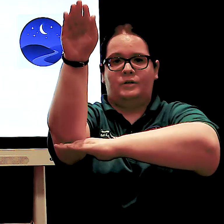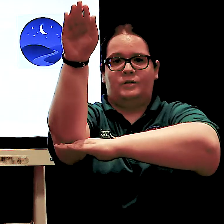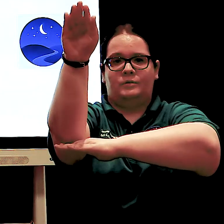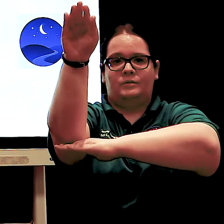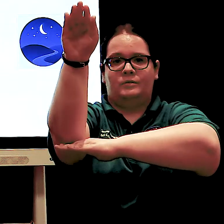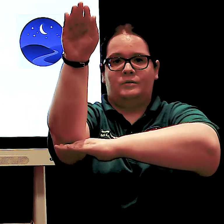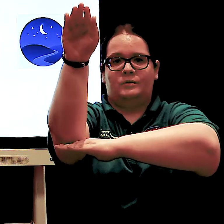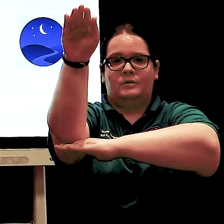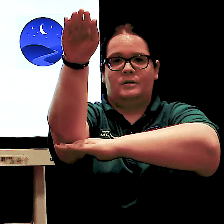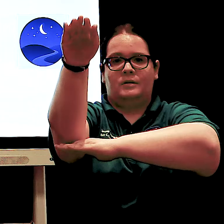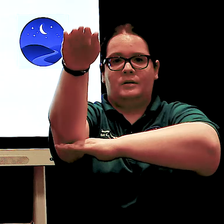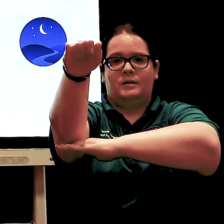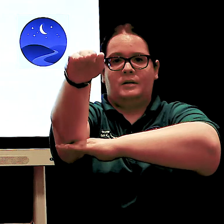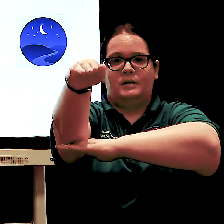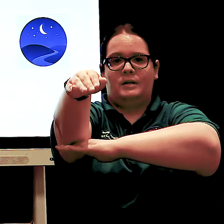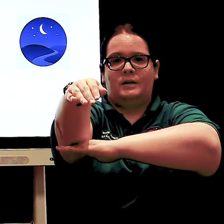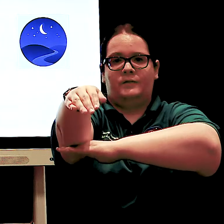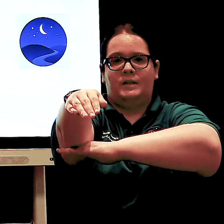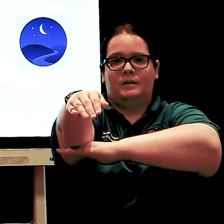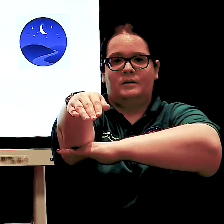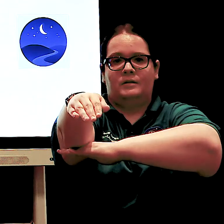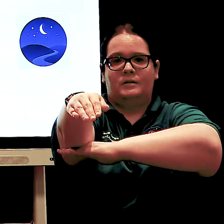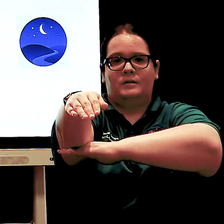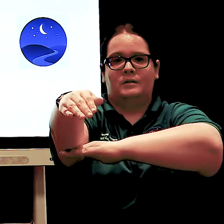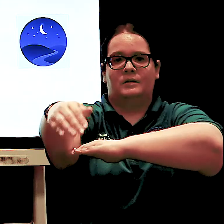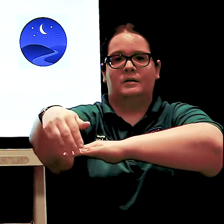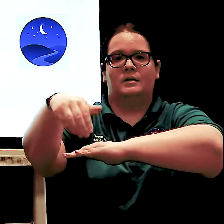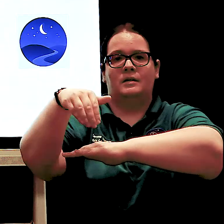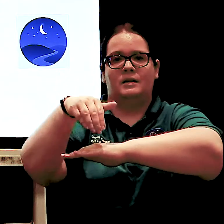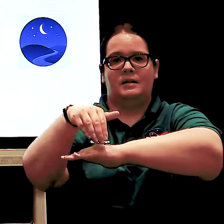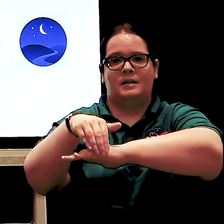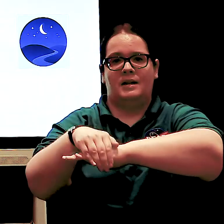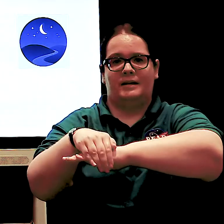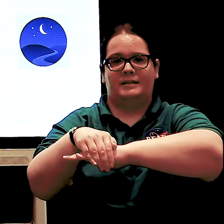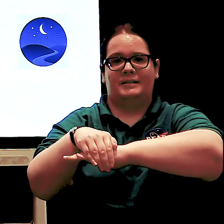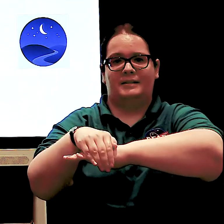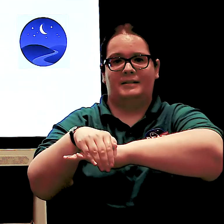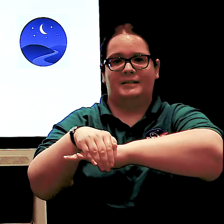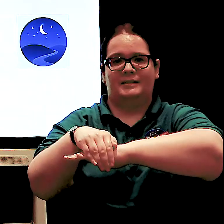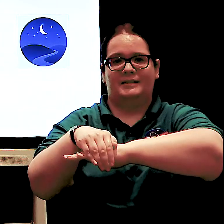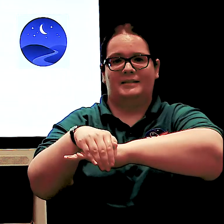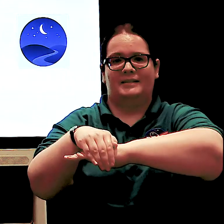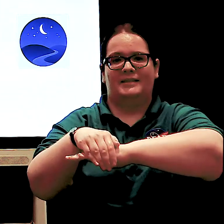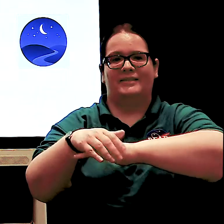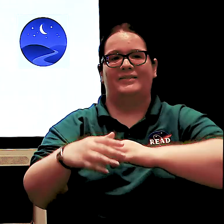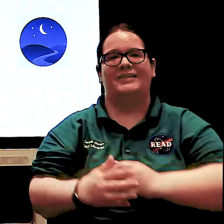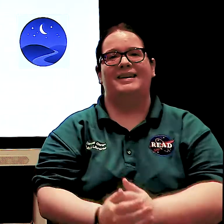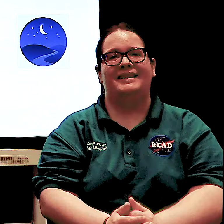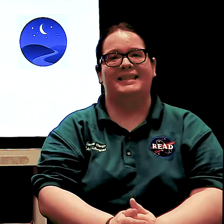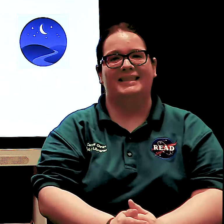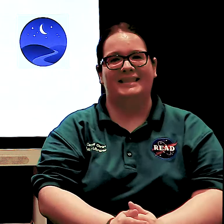afternoon, evening, night. Very